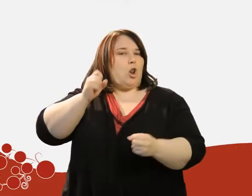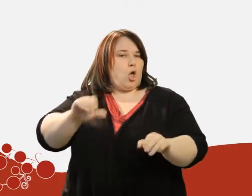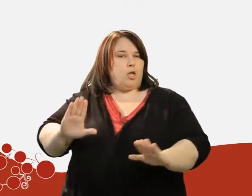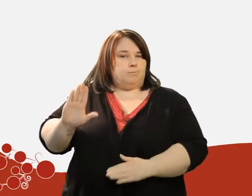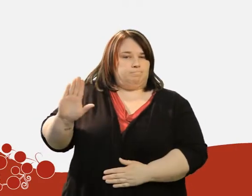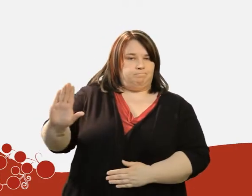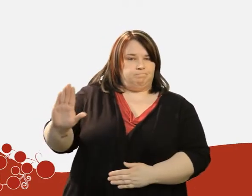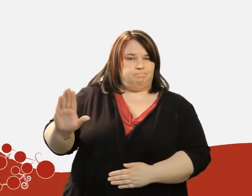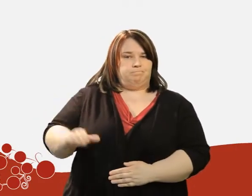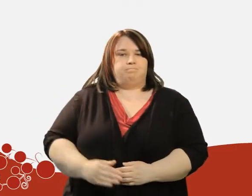loss.